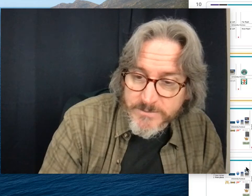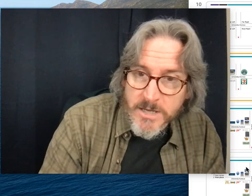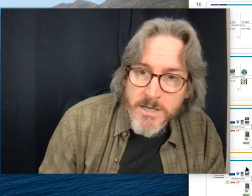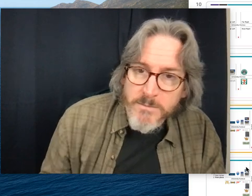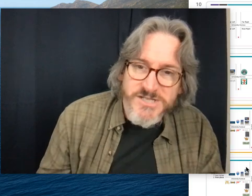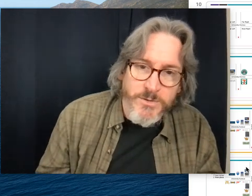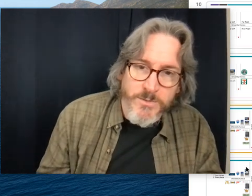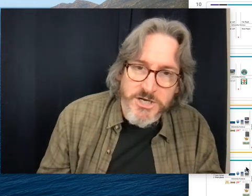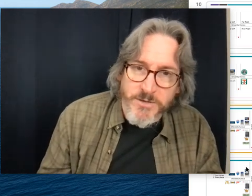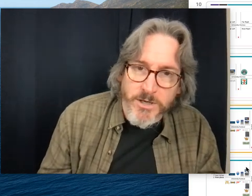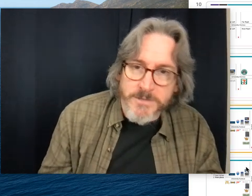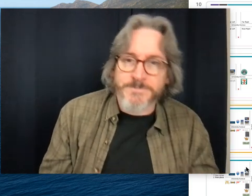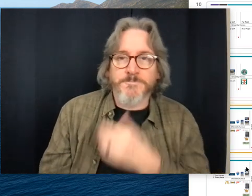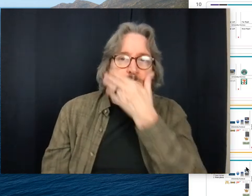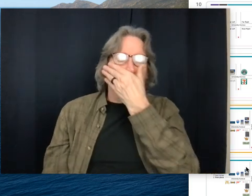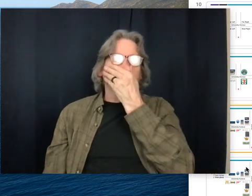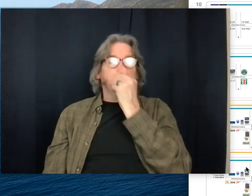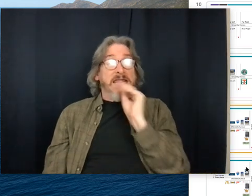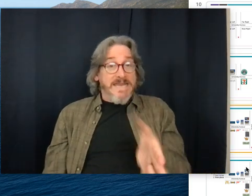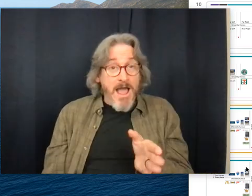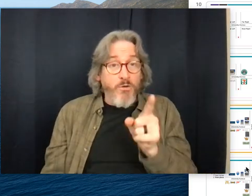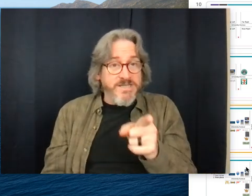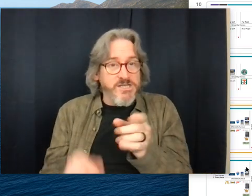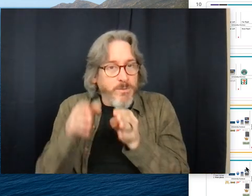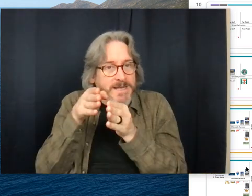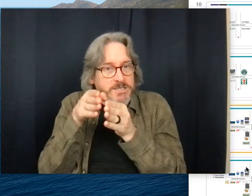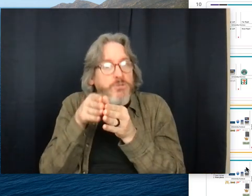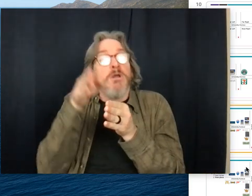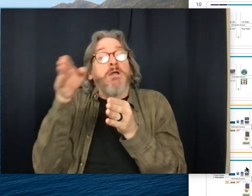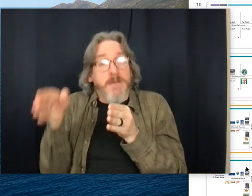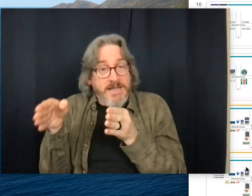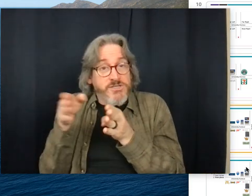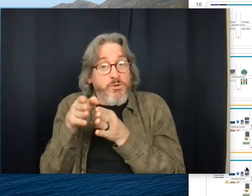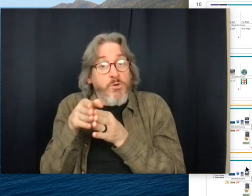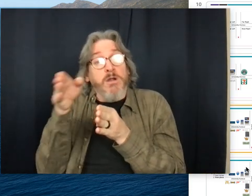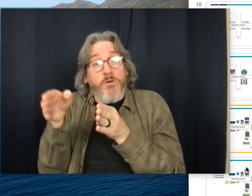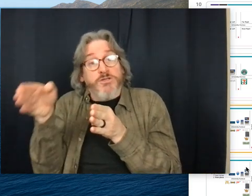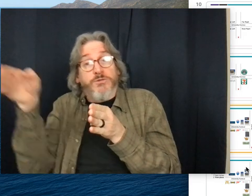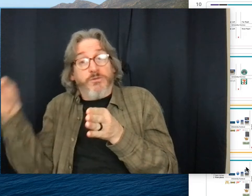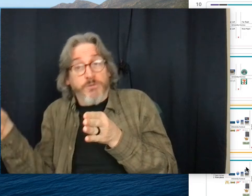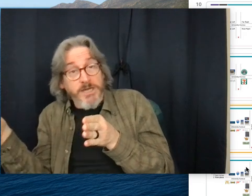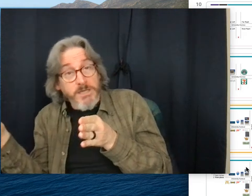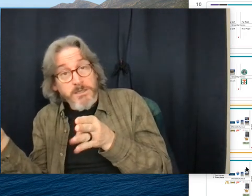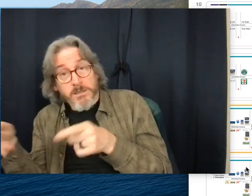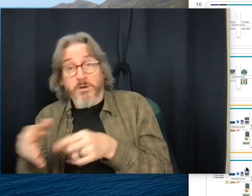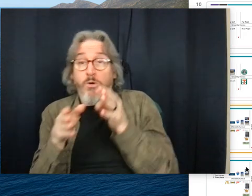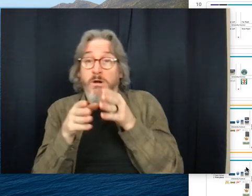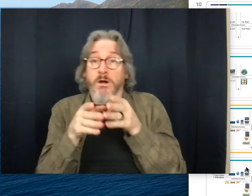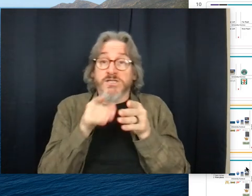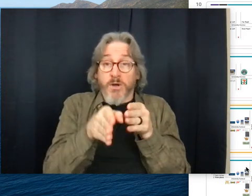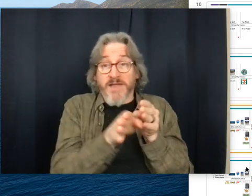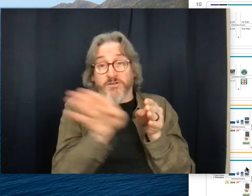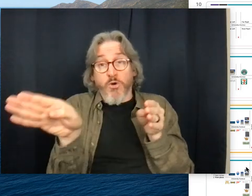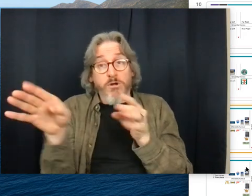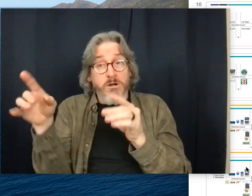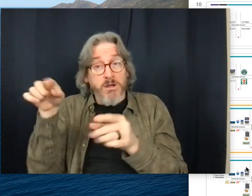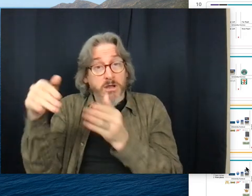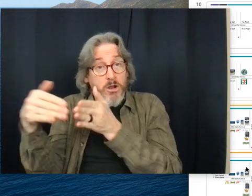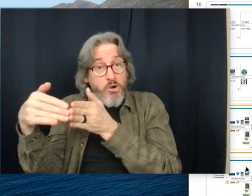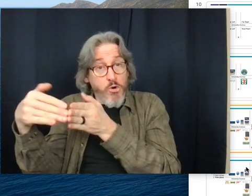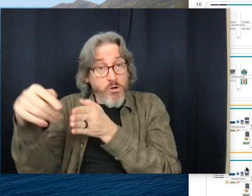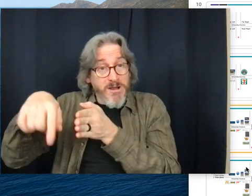street. Plus you wouldn't want to jaywalk. Now, this is where we get to next, or 1, 2, 3, or so at the